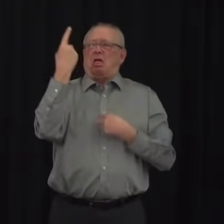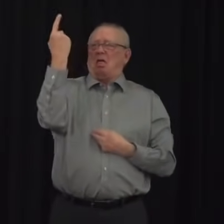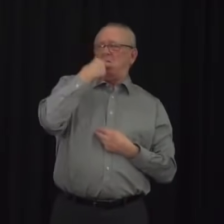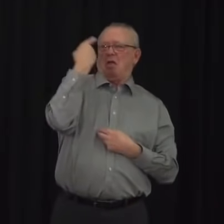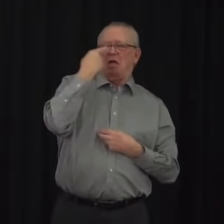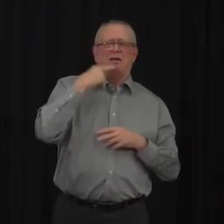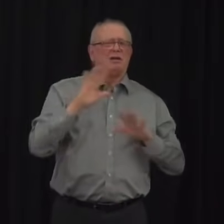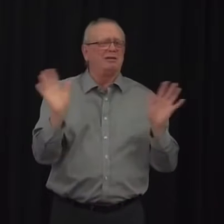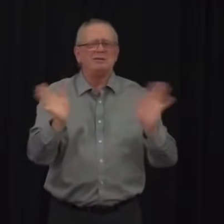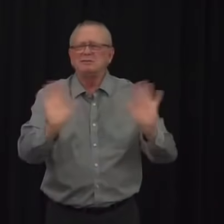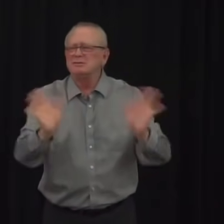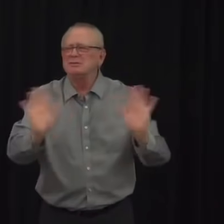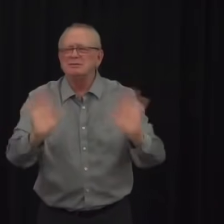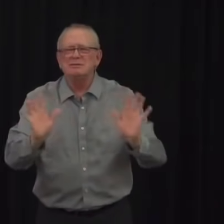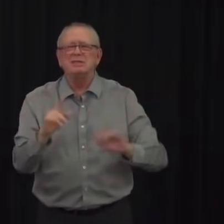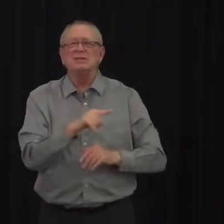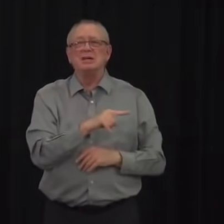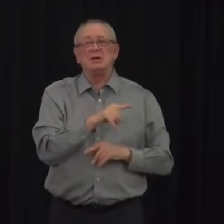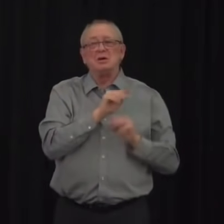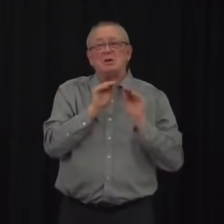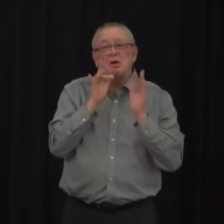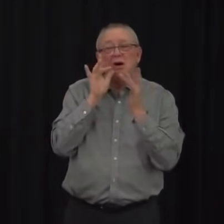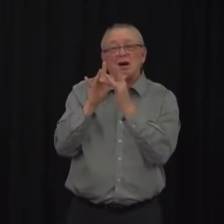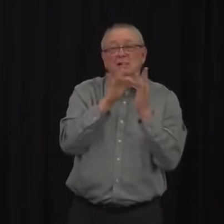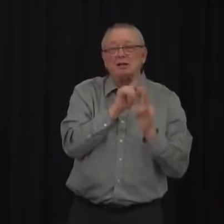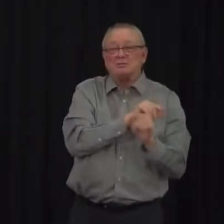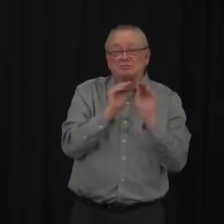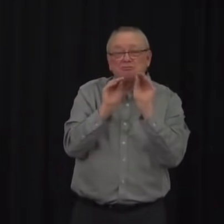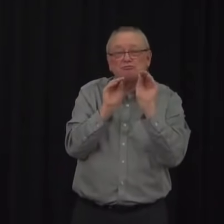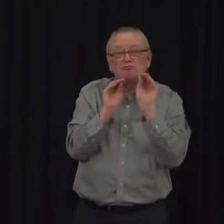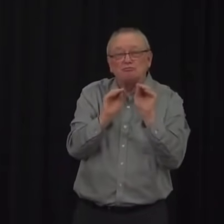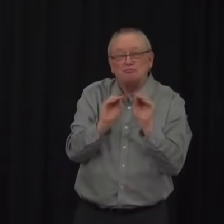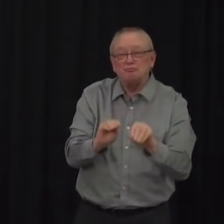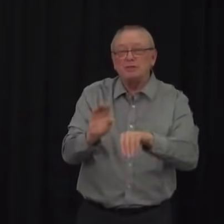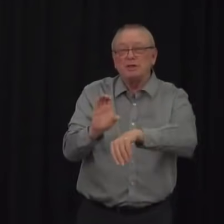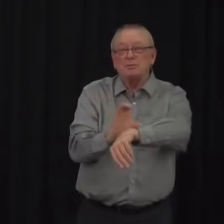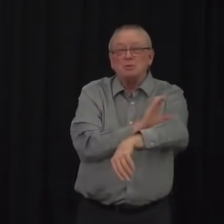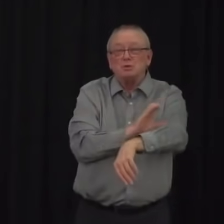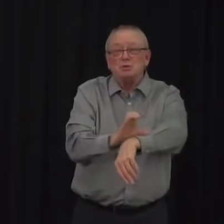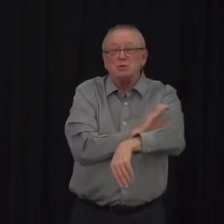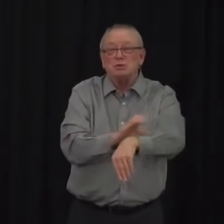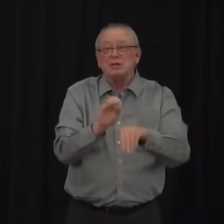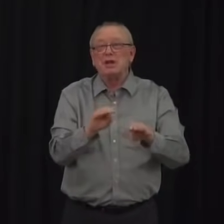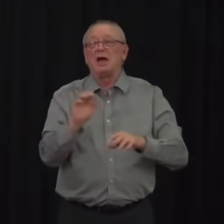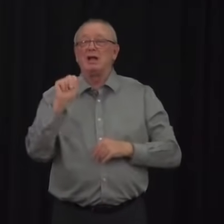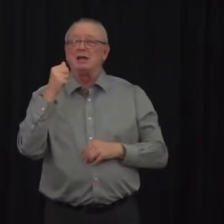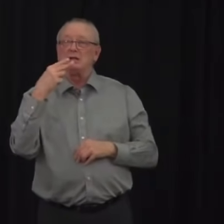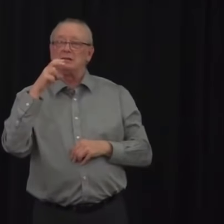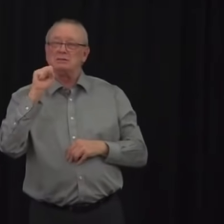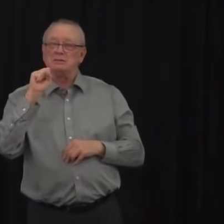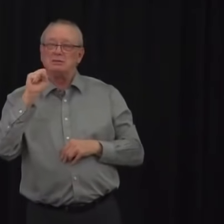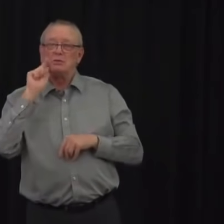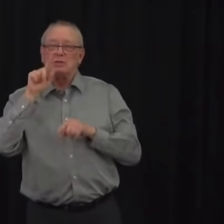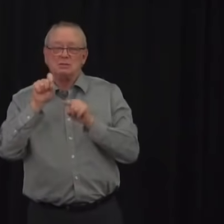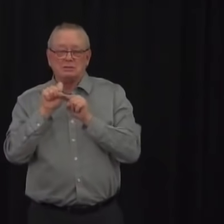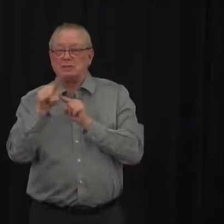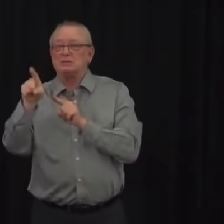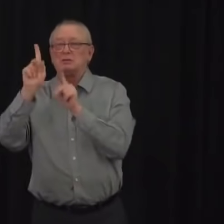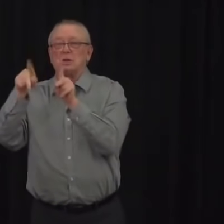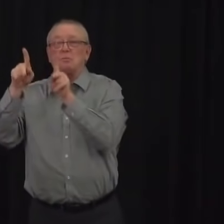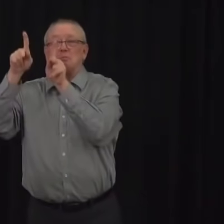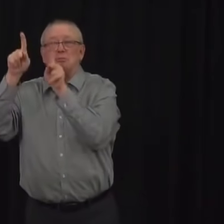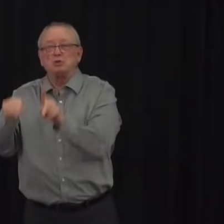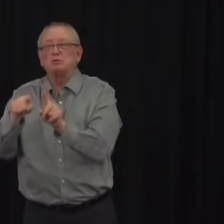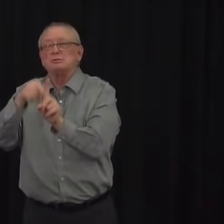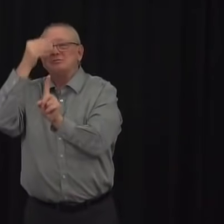is anonymous. When your close contacts receive a text, they will be told to isolate and be given information